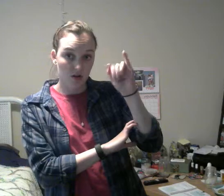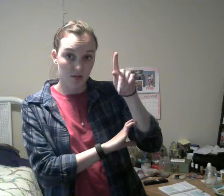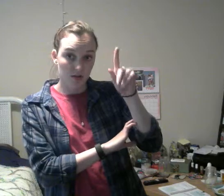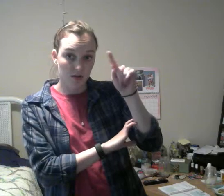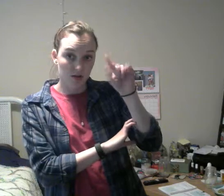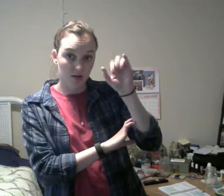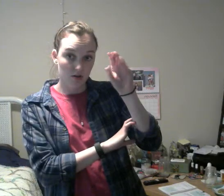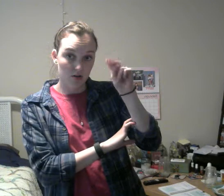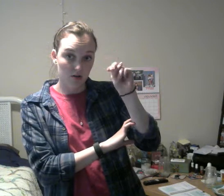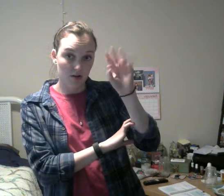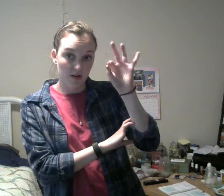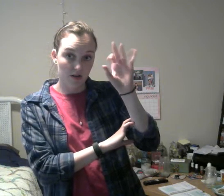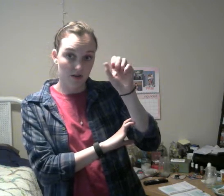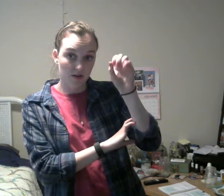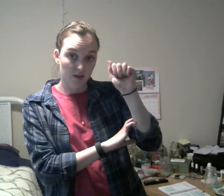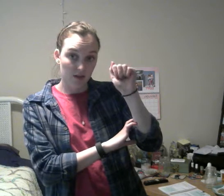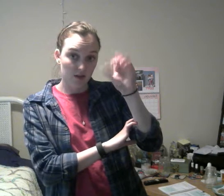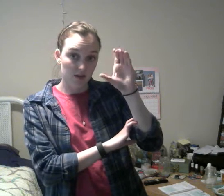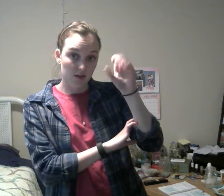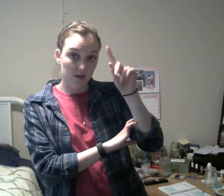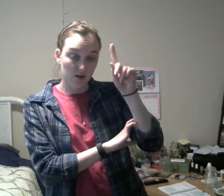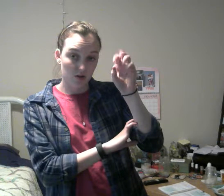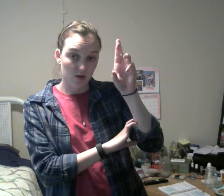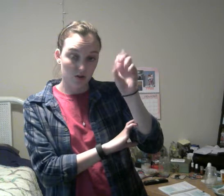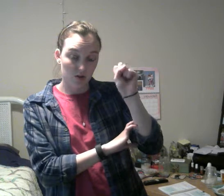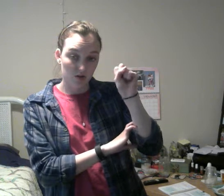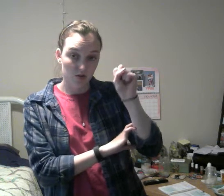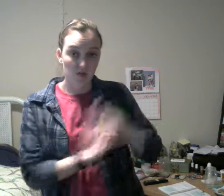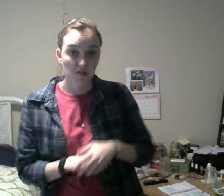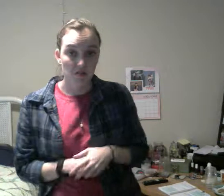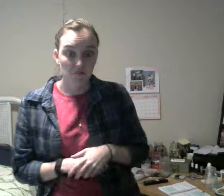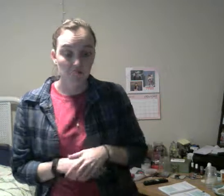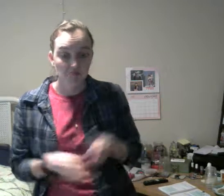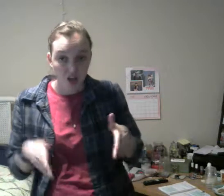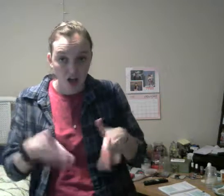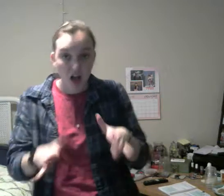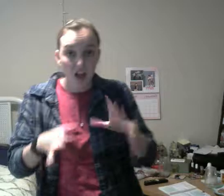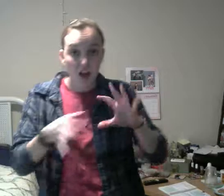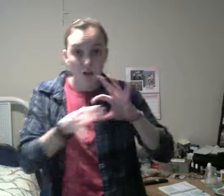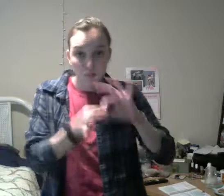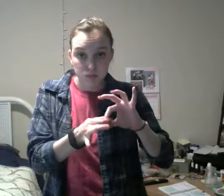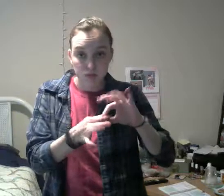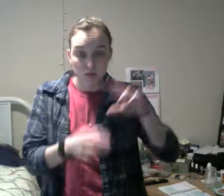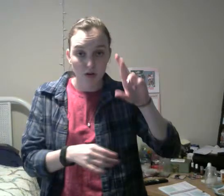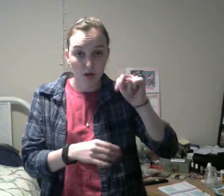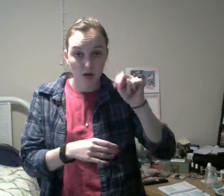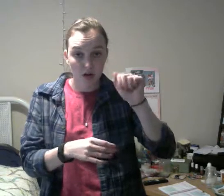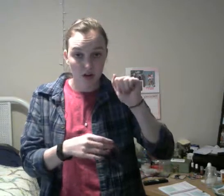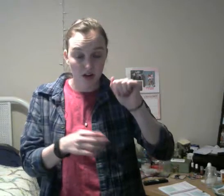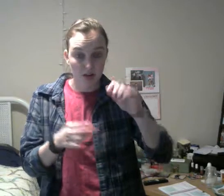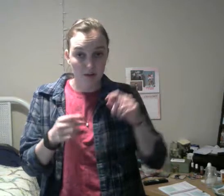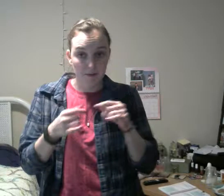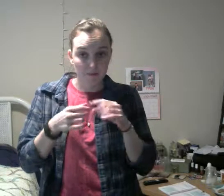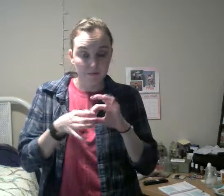DNA and certain sites on the promoter and allow the attachment of RNA polymerase. RNA polymerase won't be able to express the